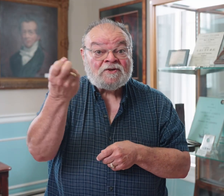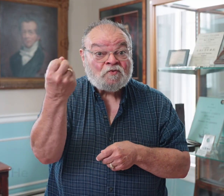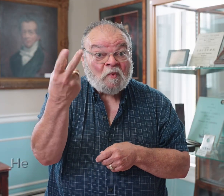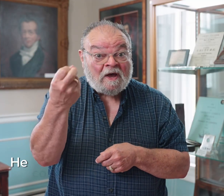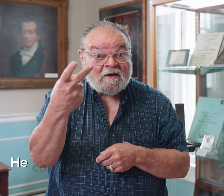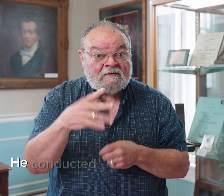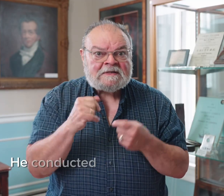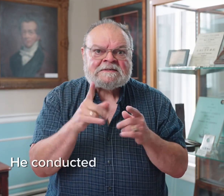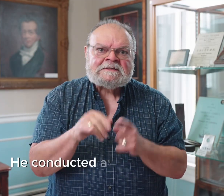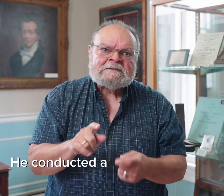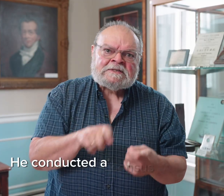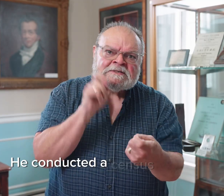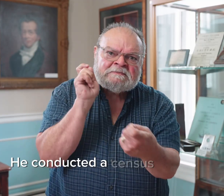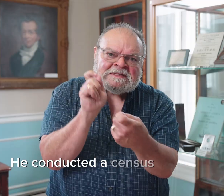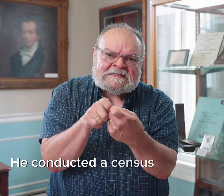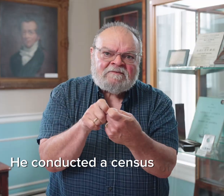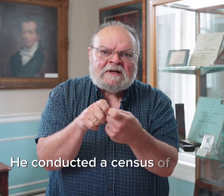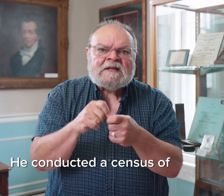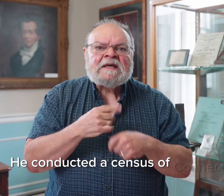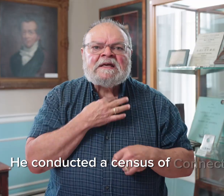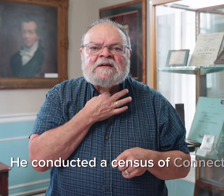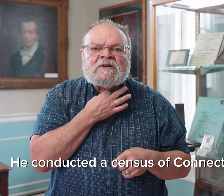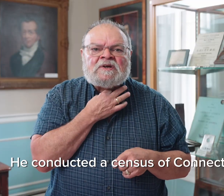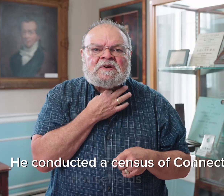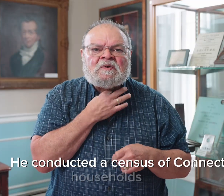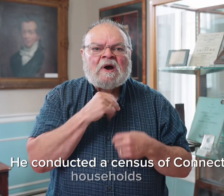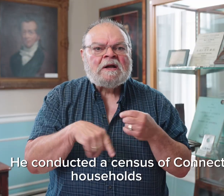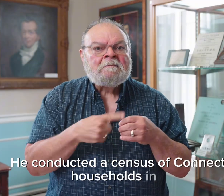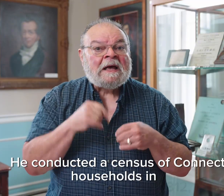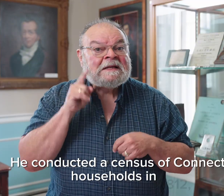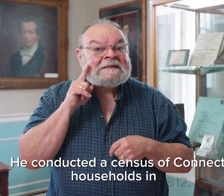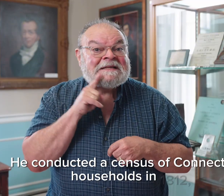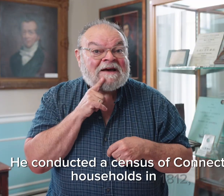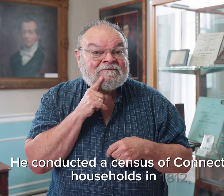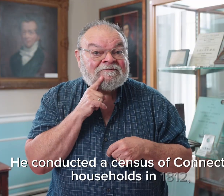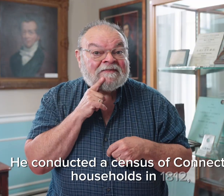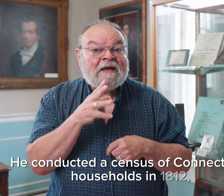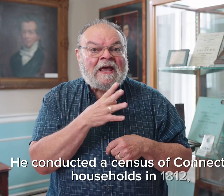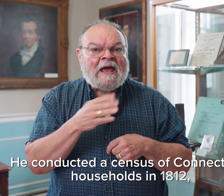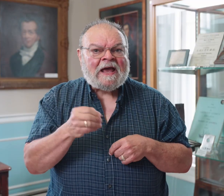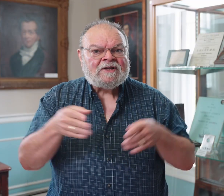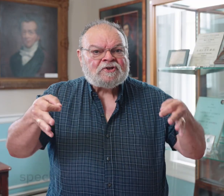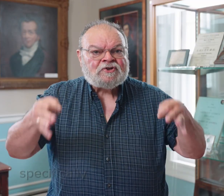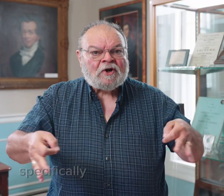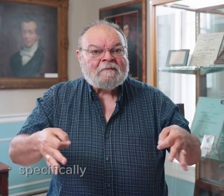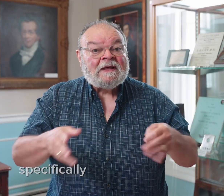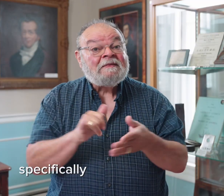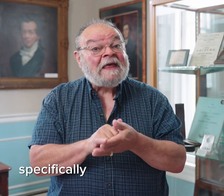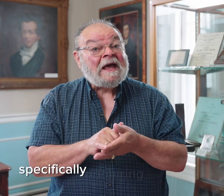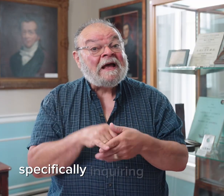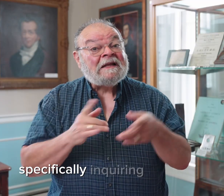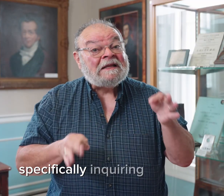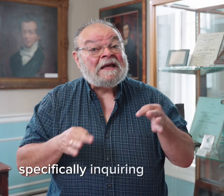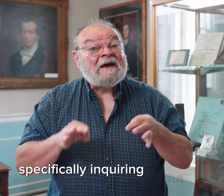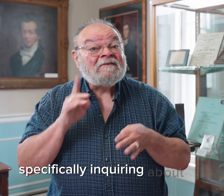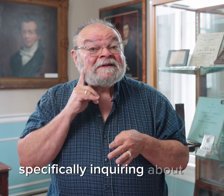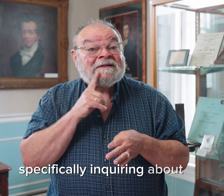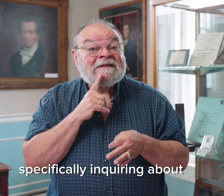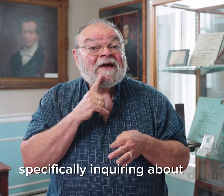He conducted a census of Connecticut households in 1812, specifically inquiring about